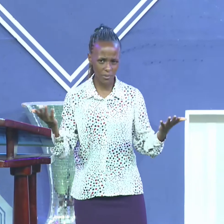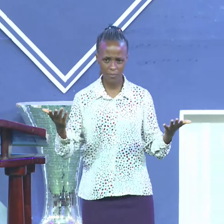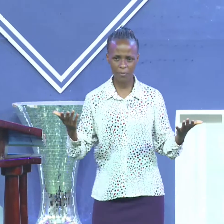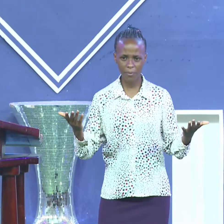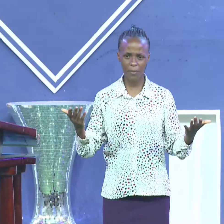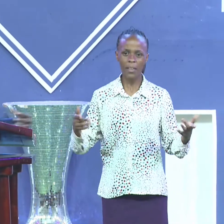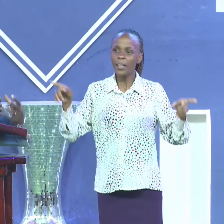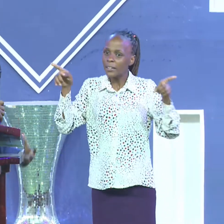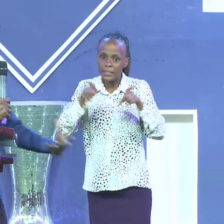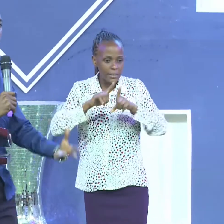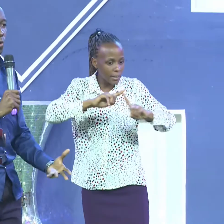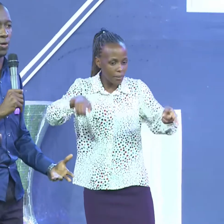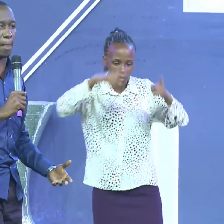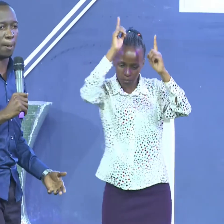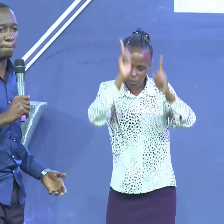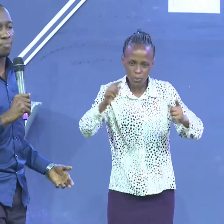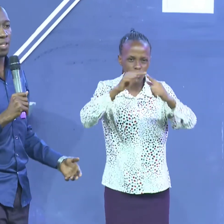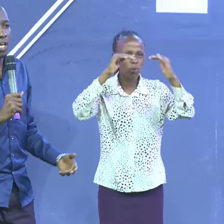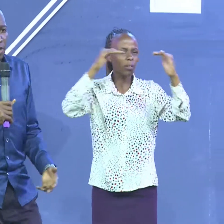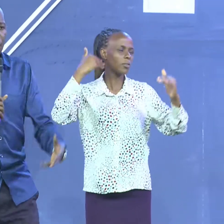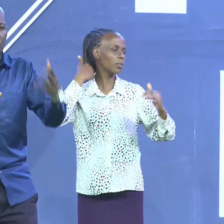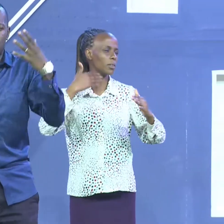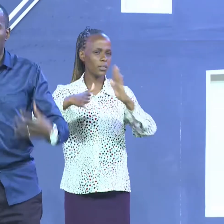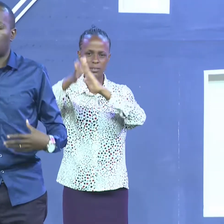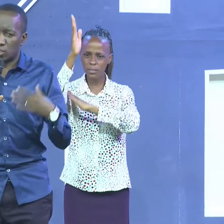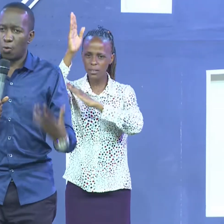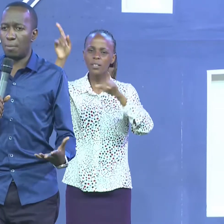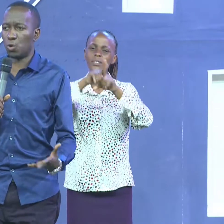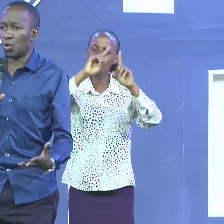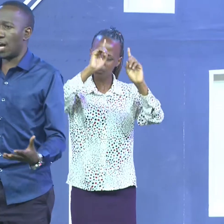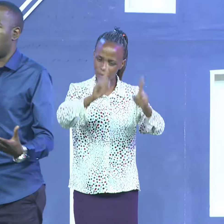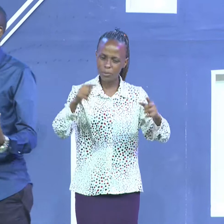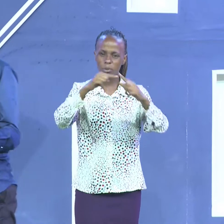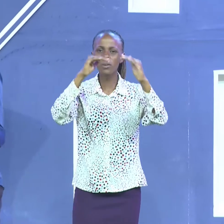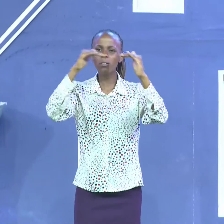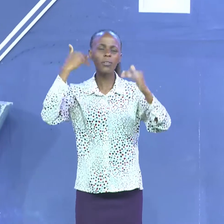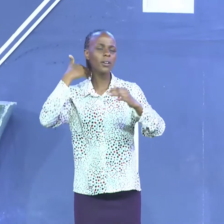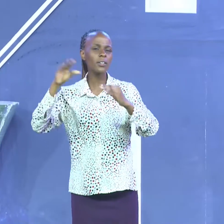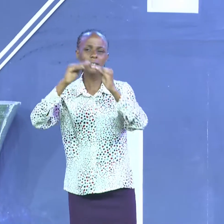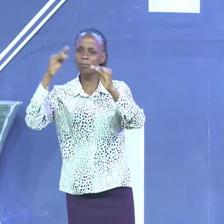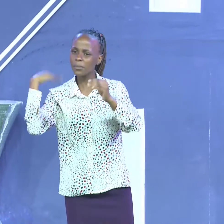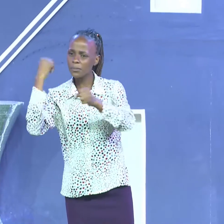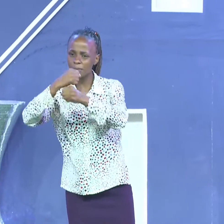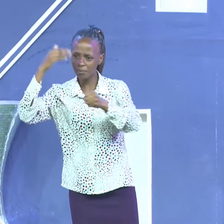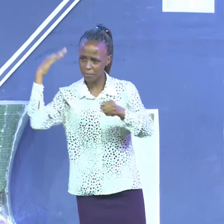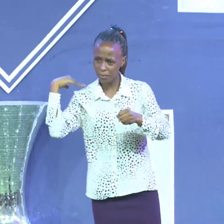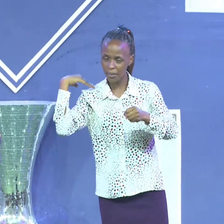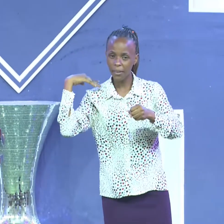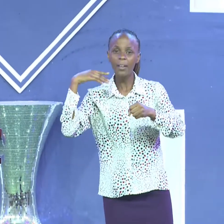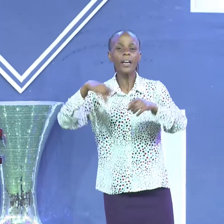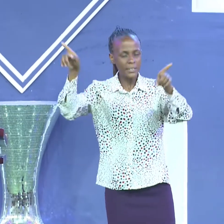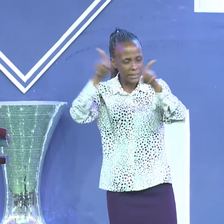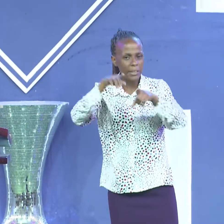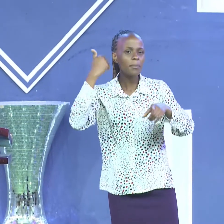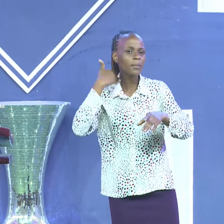your God? And we also get to a level of hating God. And we get to a level of hating the brethren.